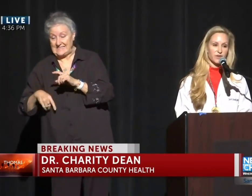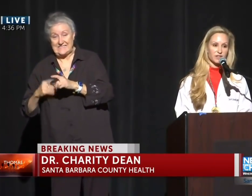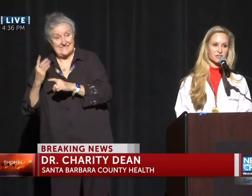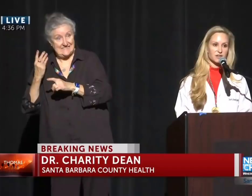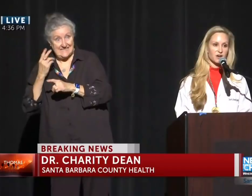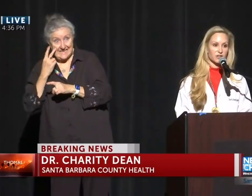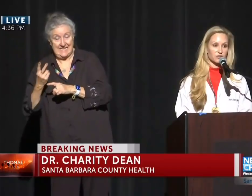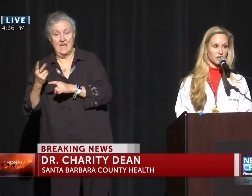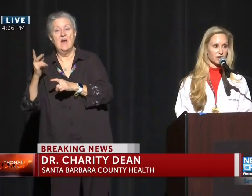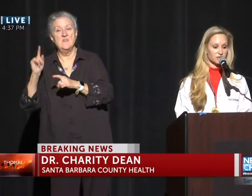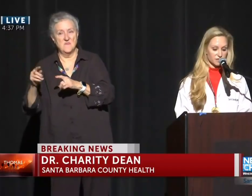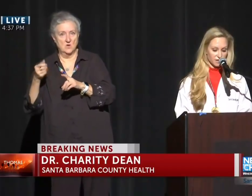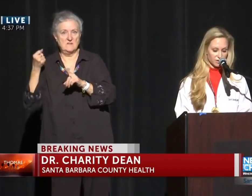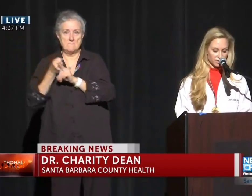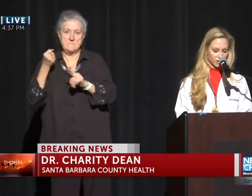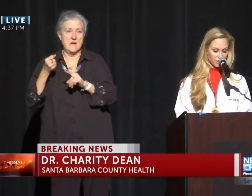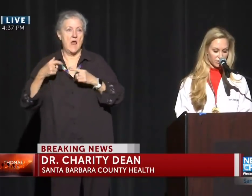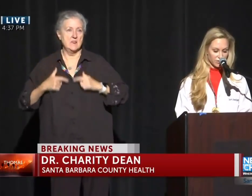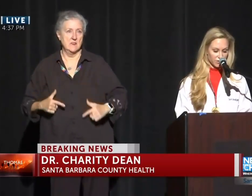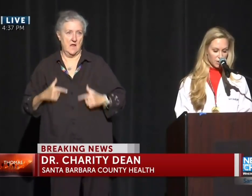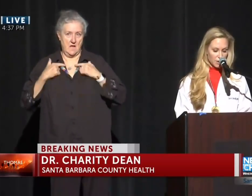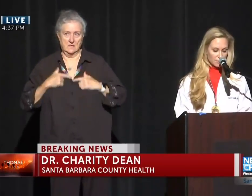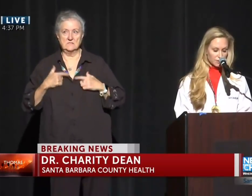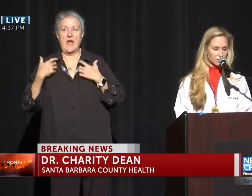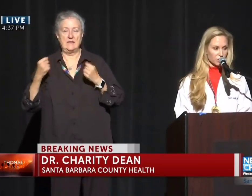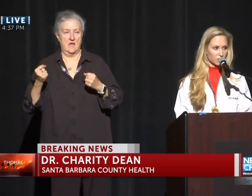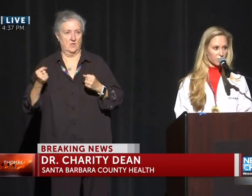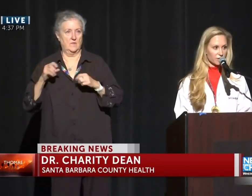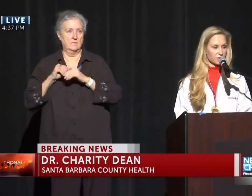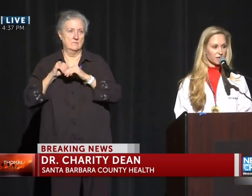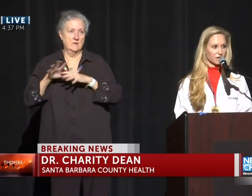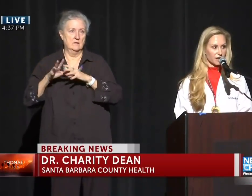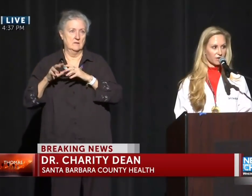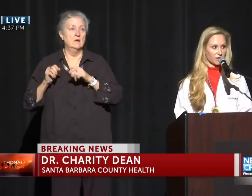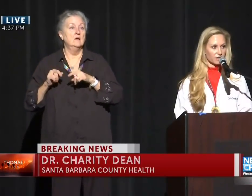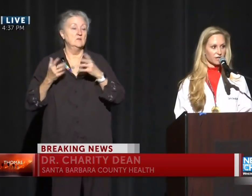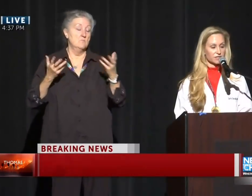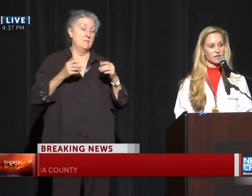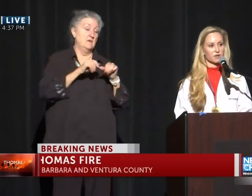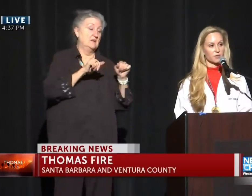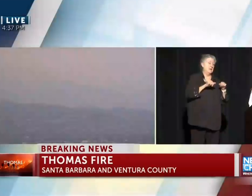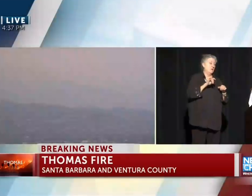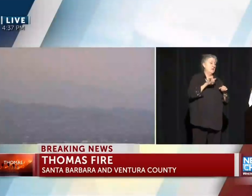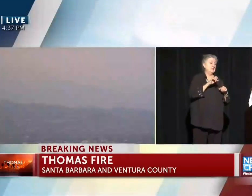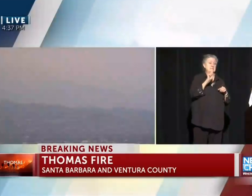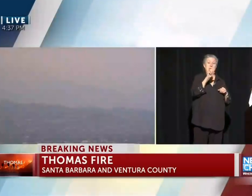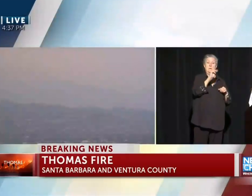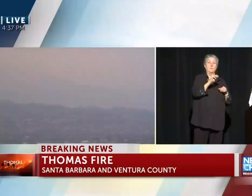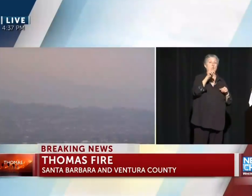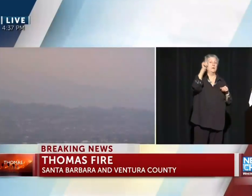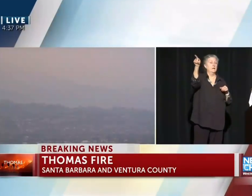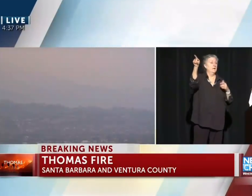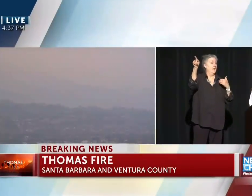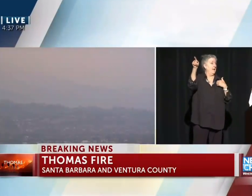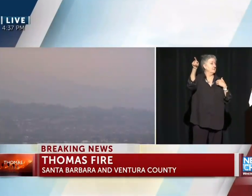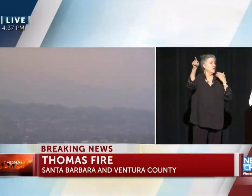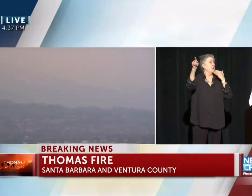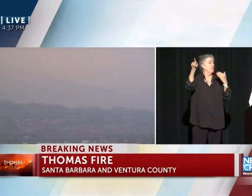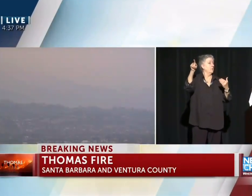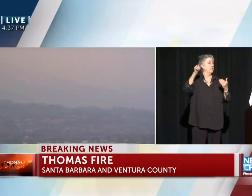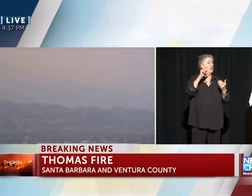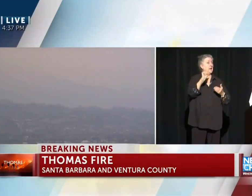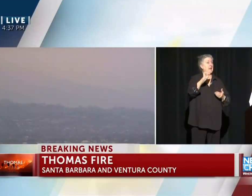have the effect on your lungs and on your health. So you might be in an area like Santa Maria that has a